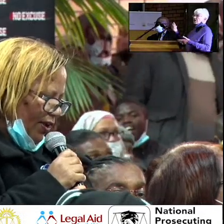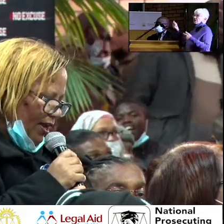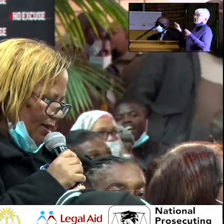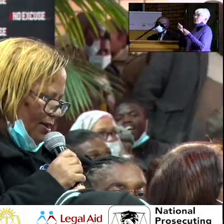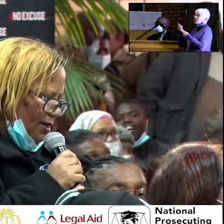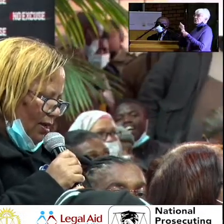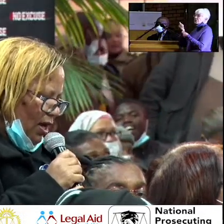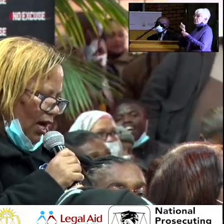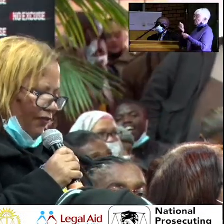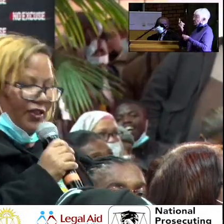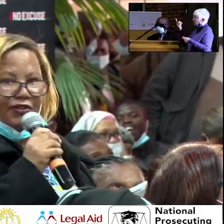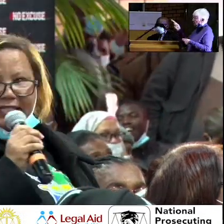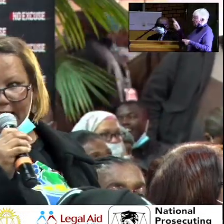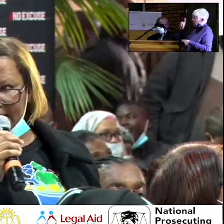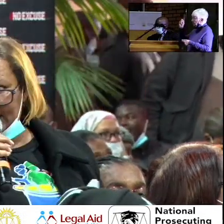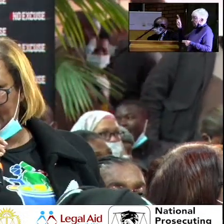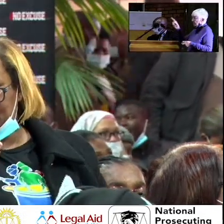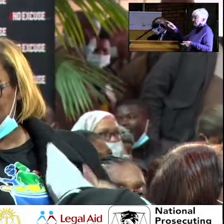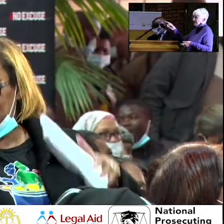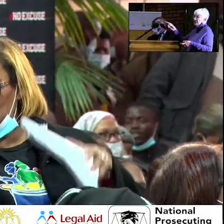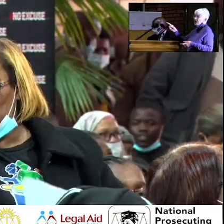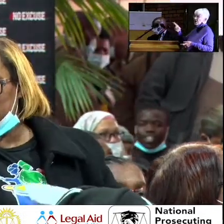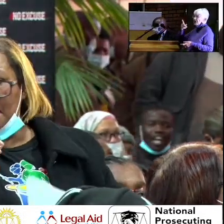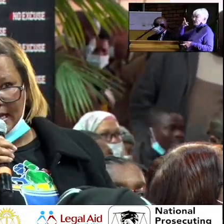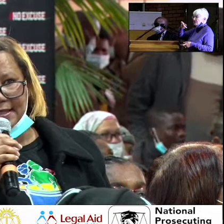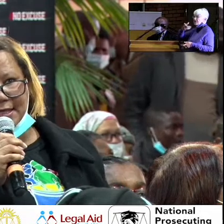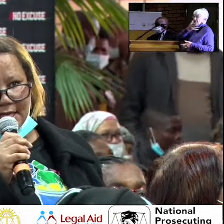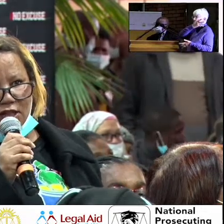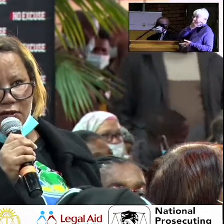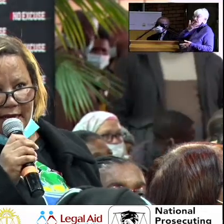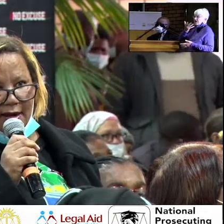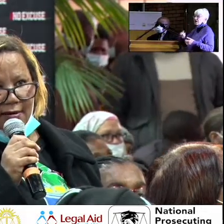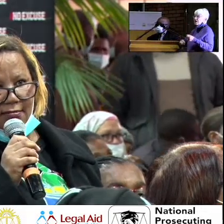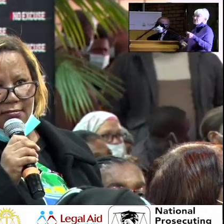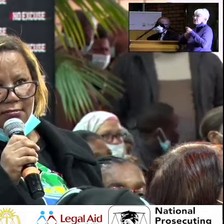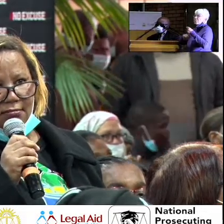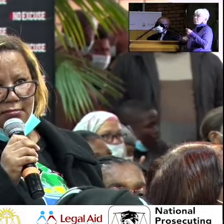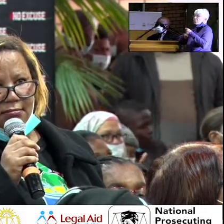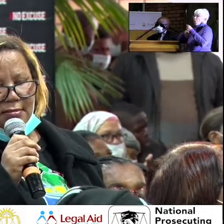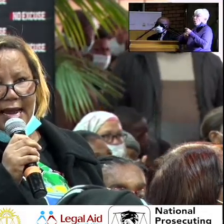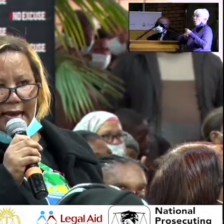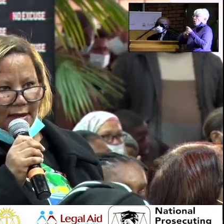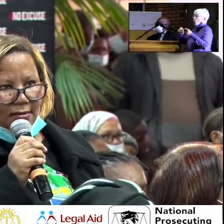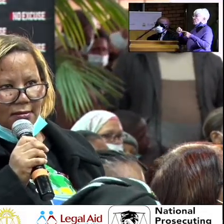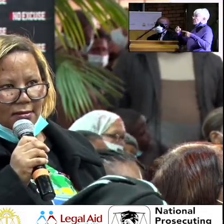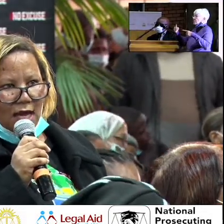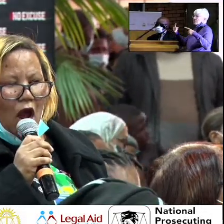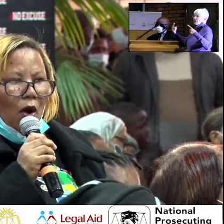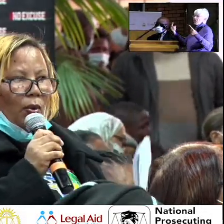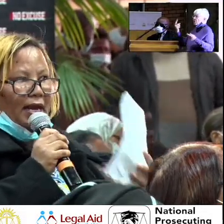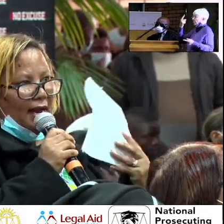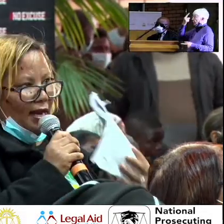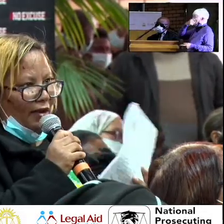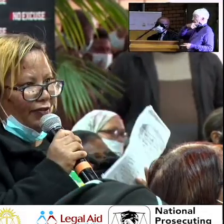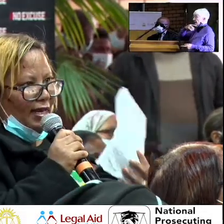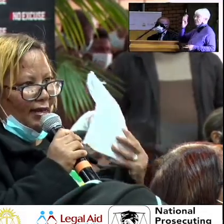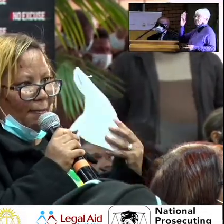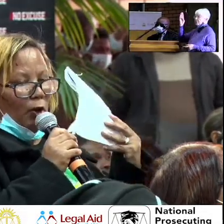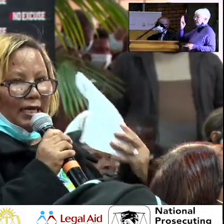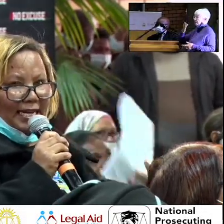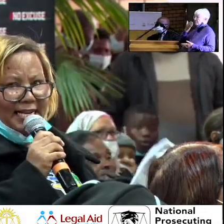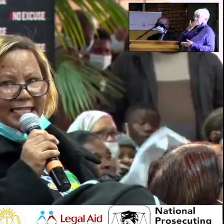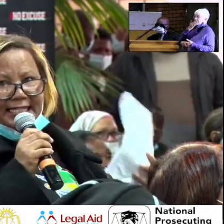have any of the facilities that was mentioned here today. None. We have